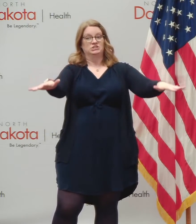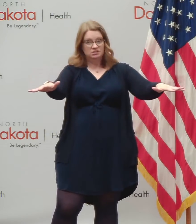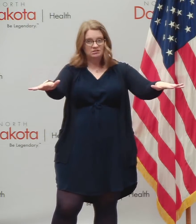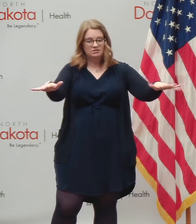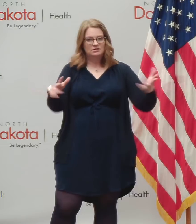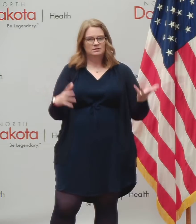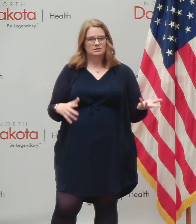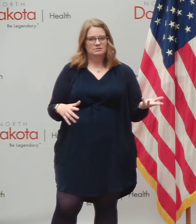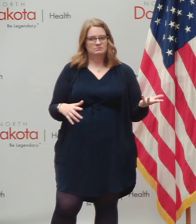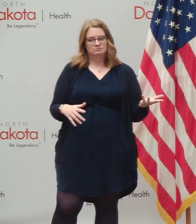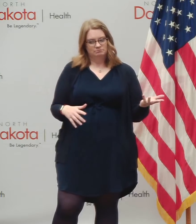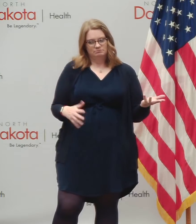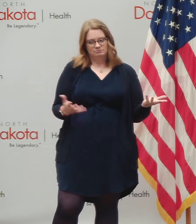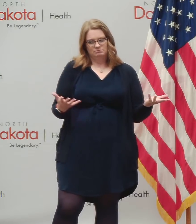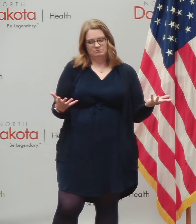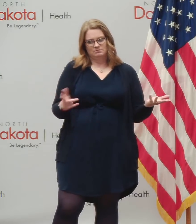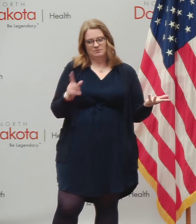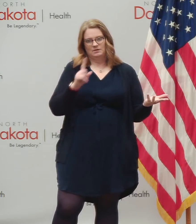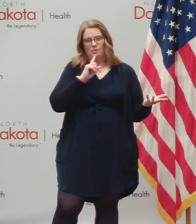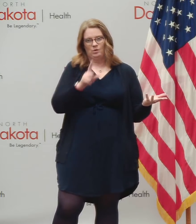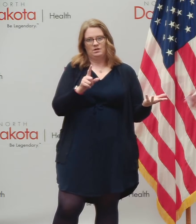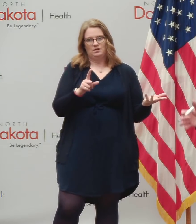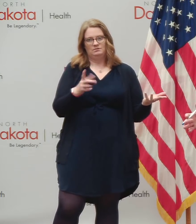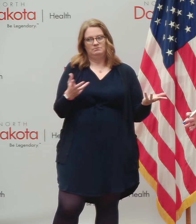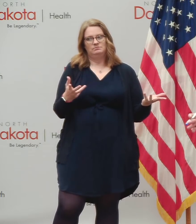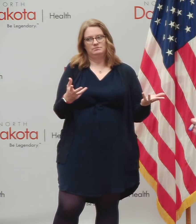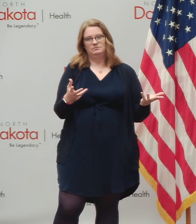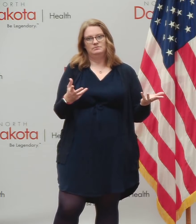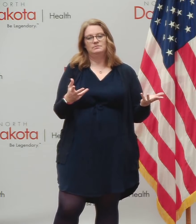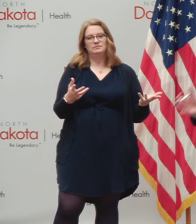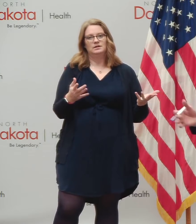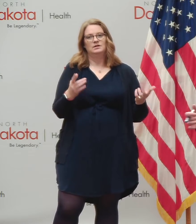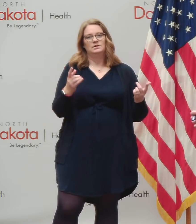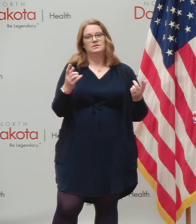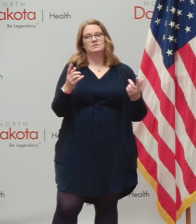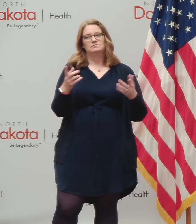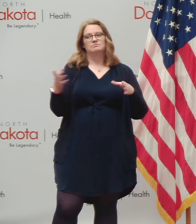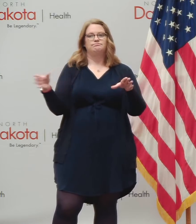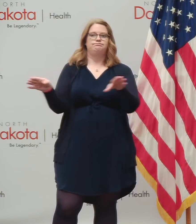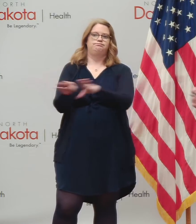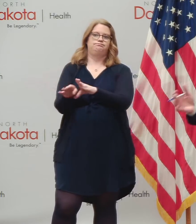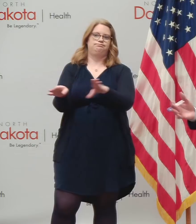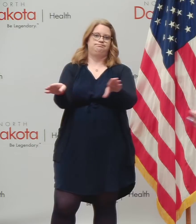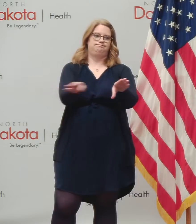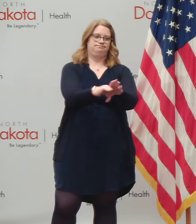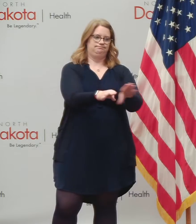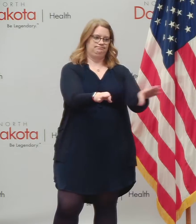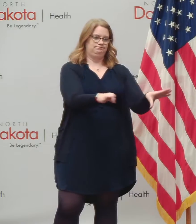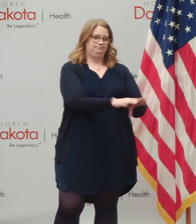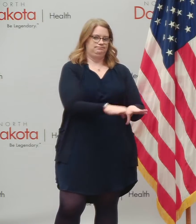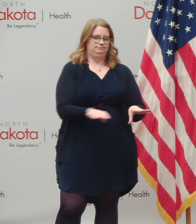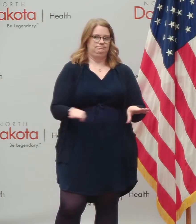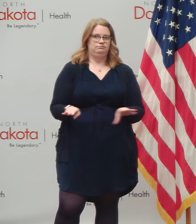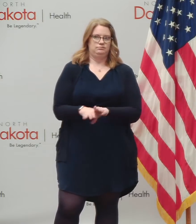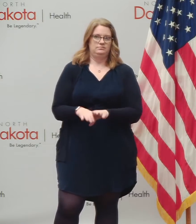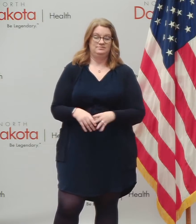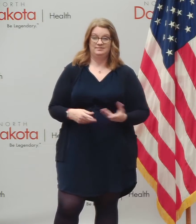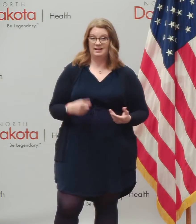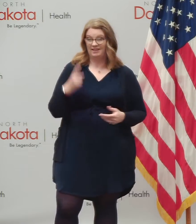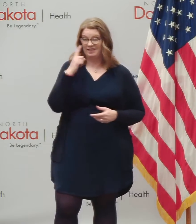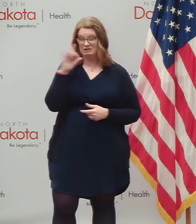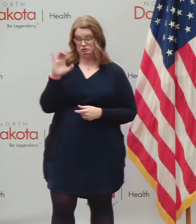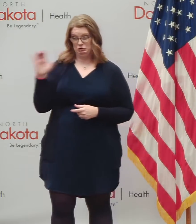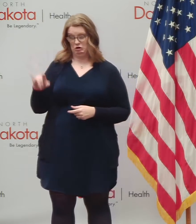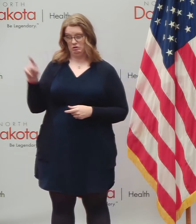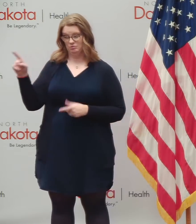you're going to see all kinds of things. I mean, you could see a return to businesses being shut down. I know that in some other cities, I think in